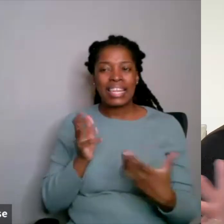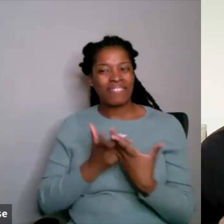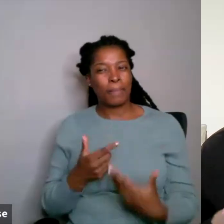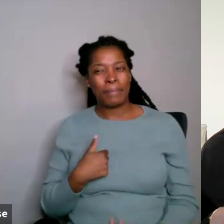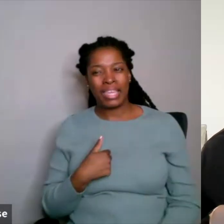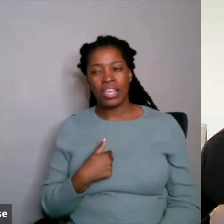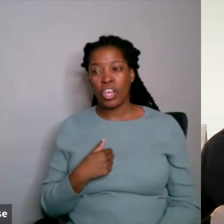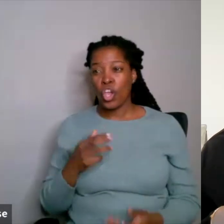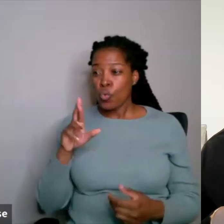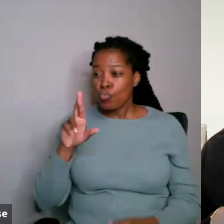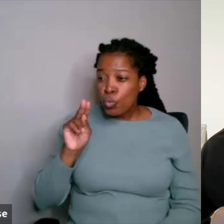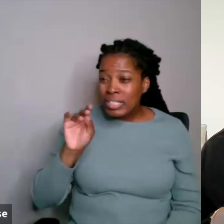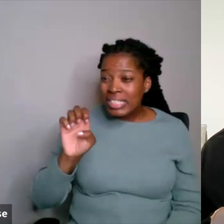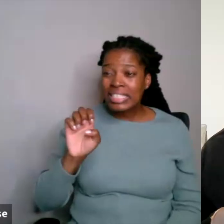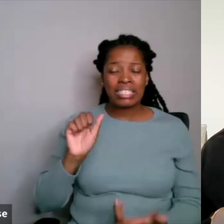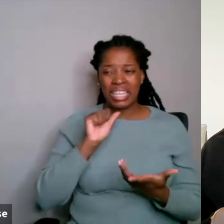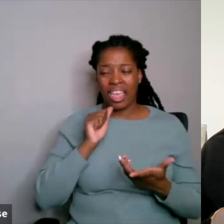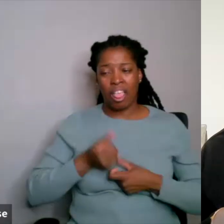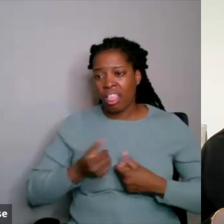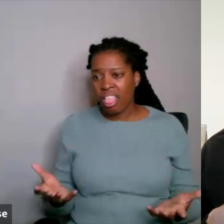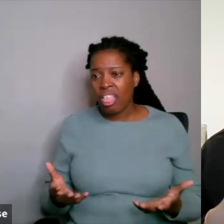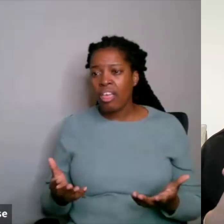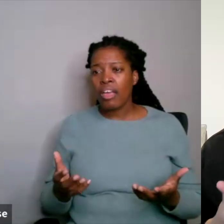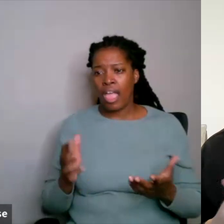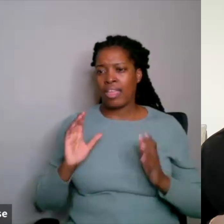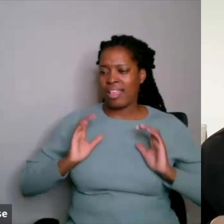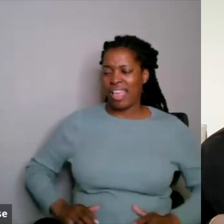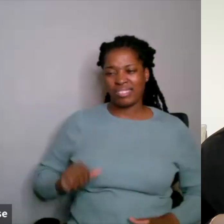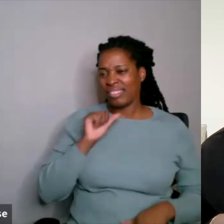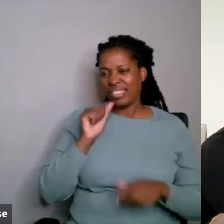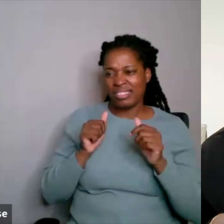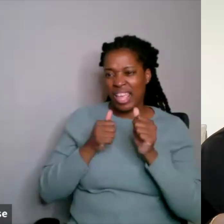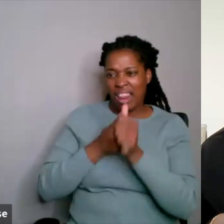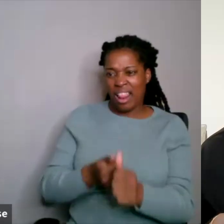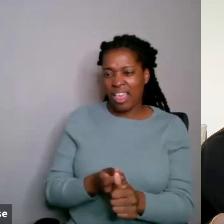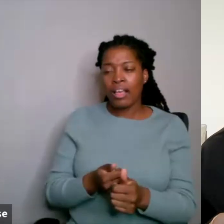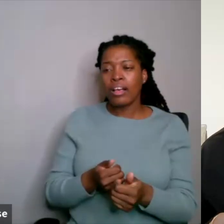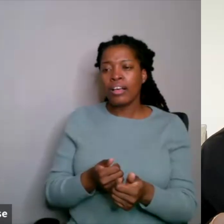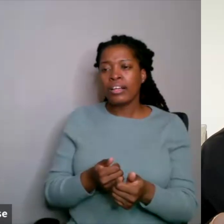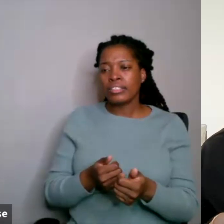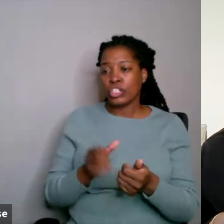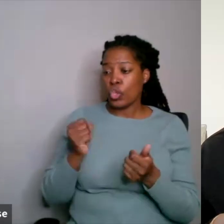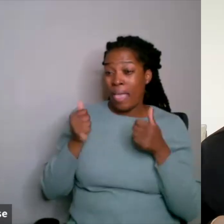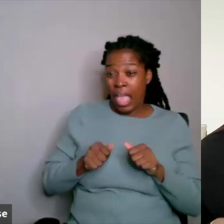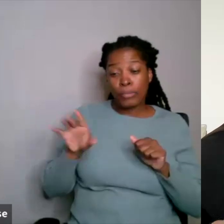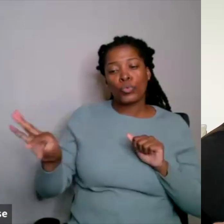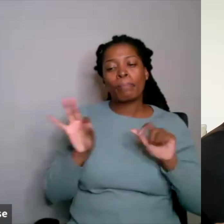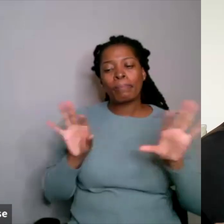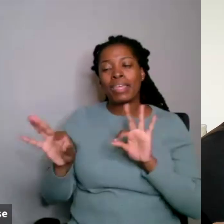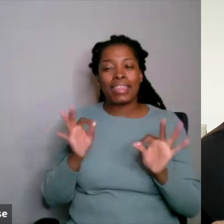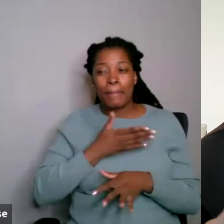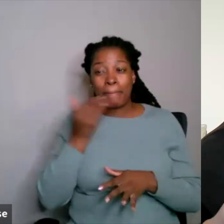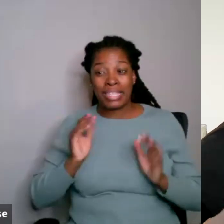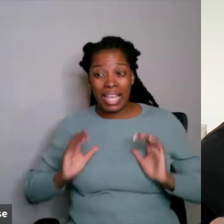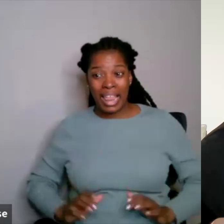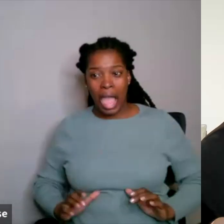out, and clients that didn't align. So being able to select the ideal clients has been such a transformation for me as